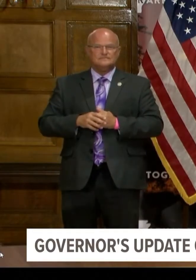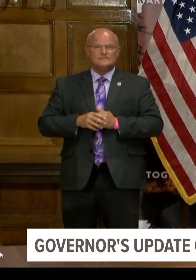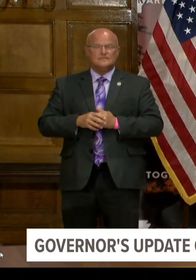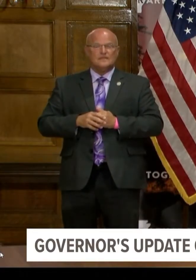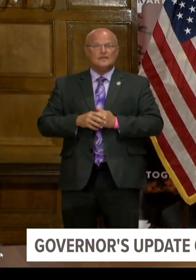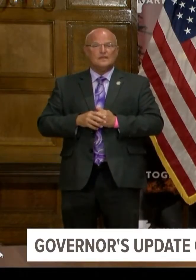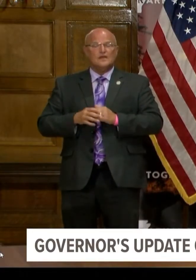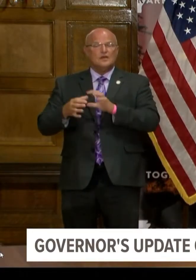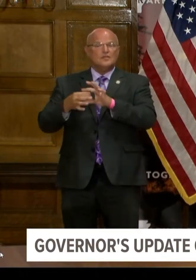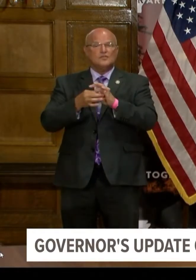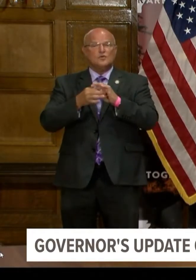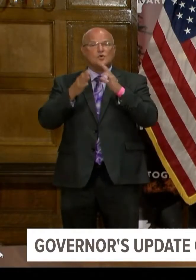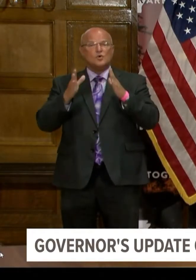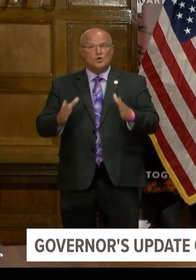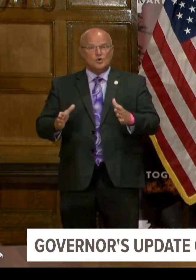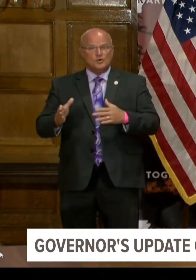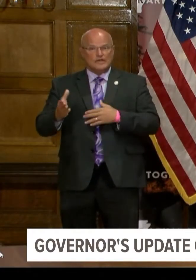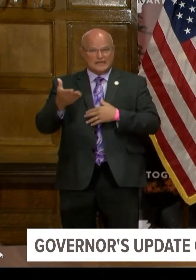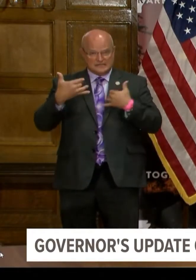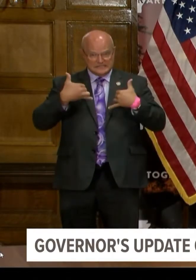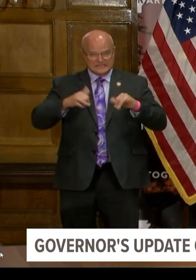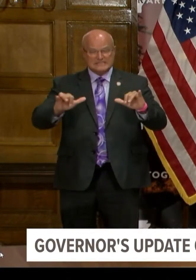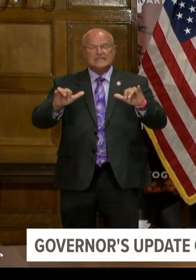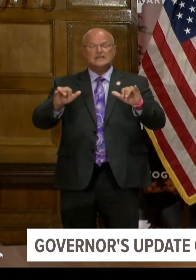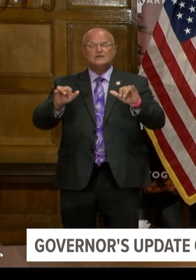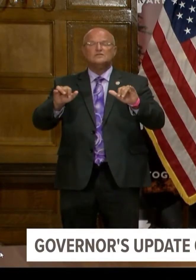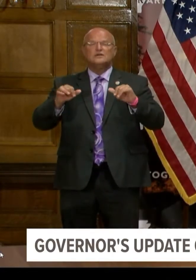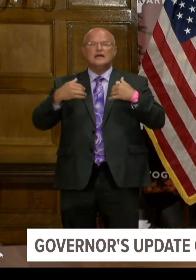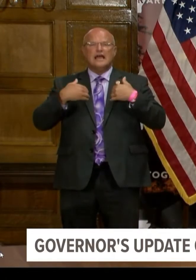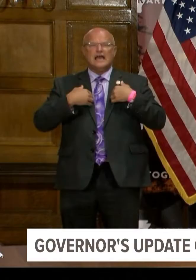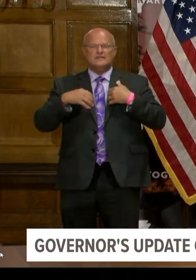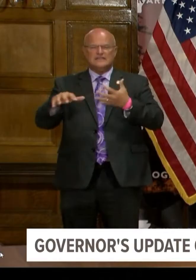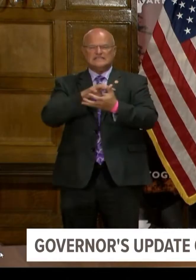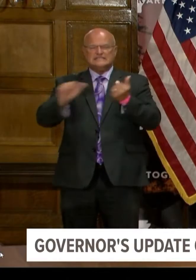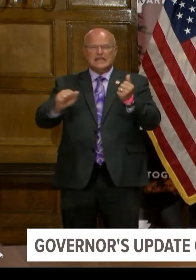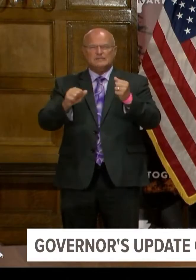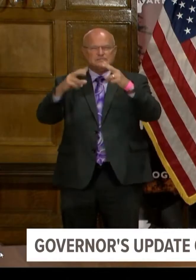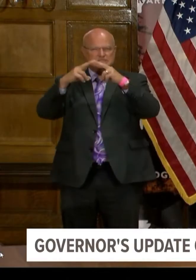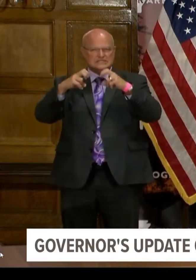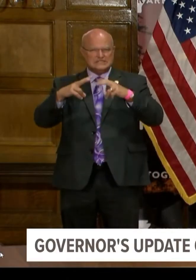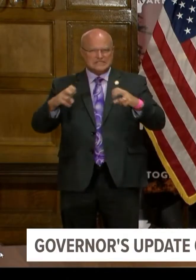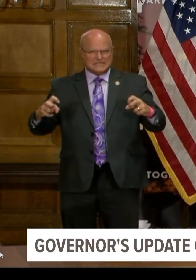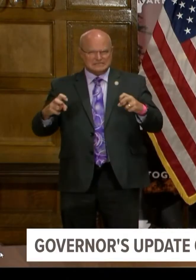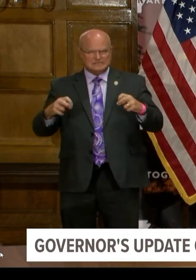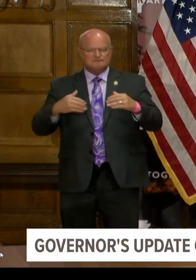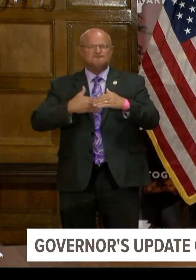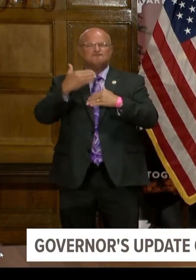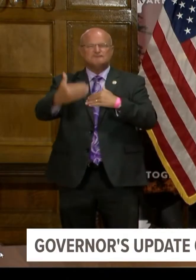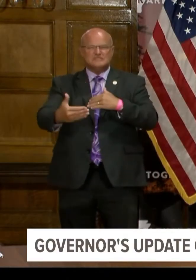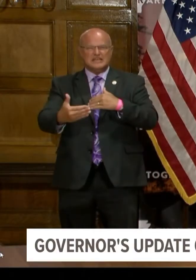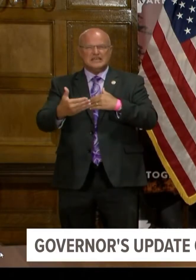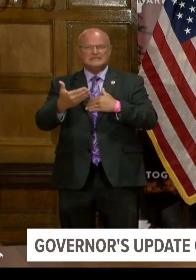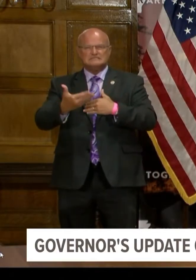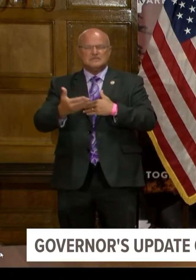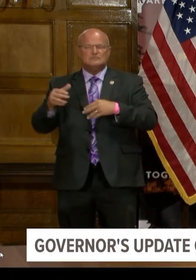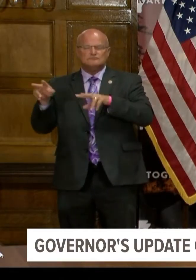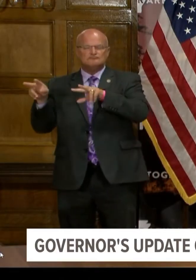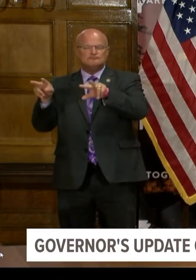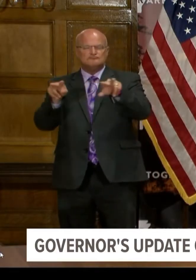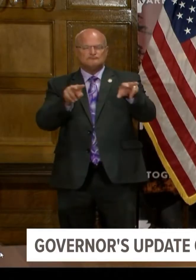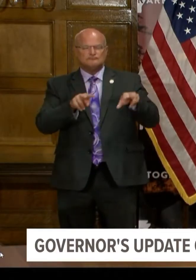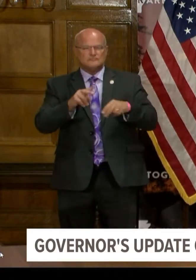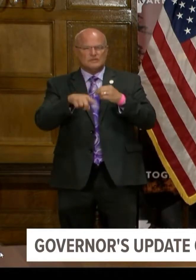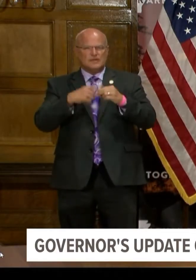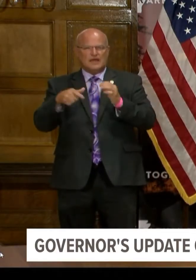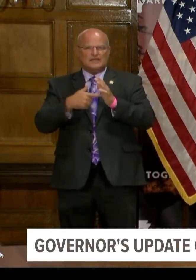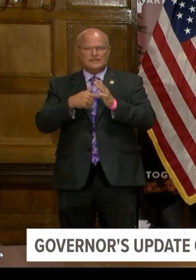The coordinators will be out there doing damage assessments. That will be the next step that we go through as a result of